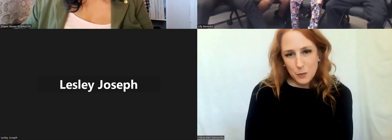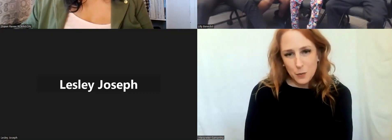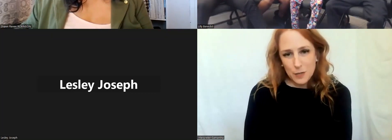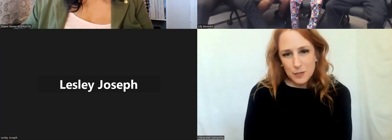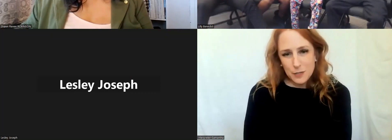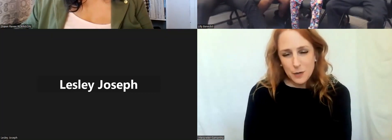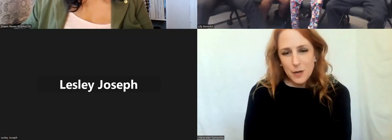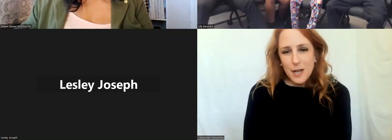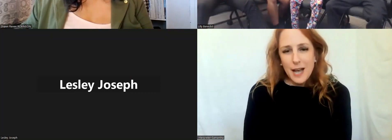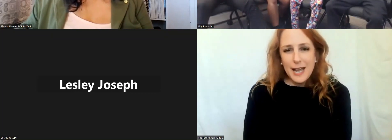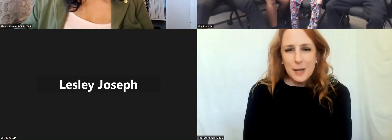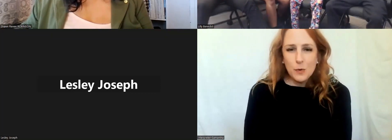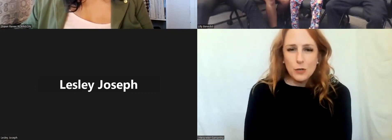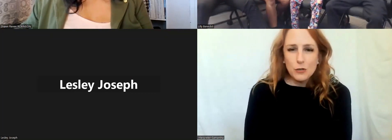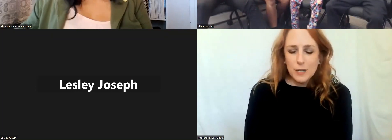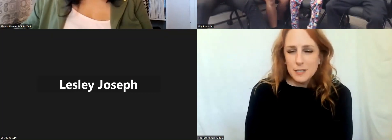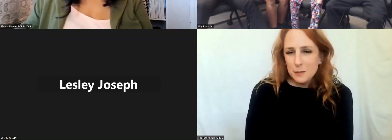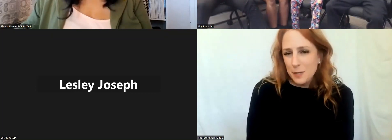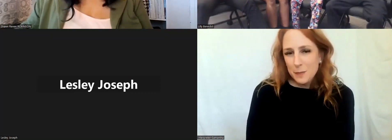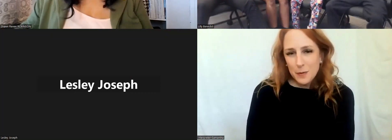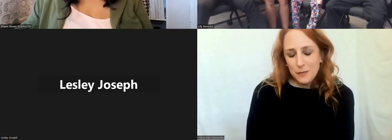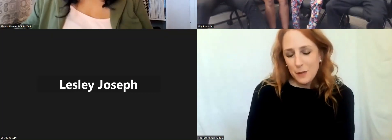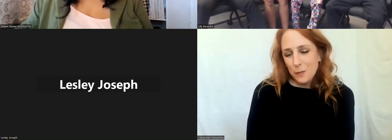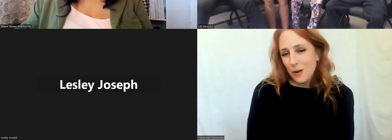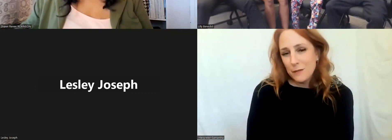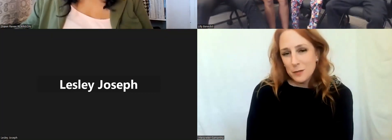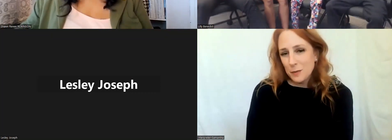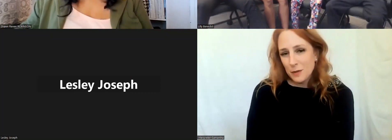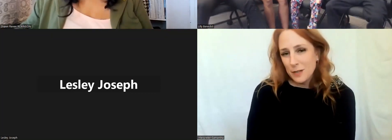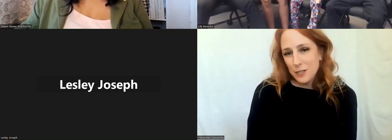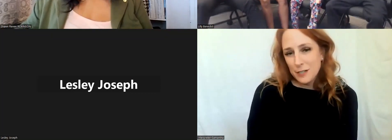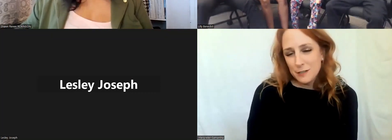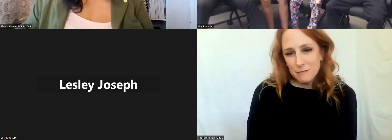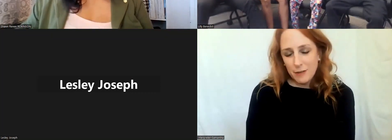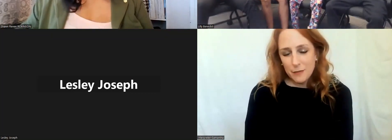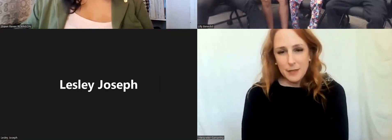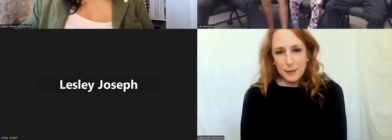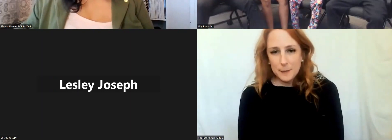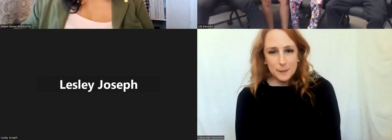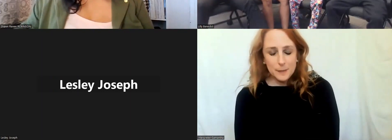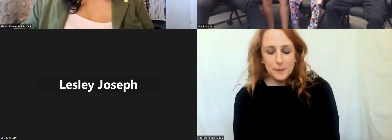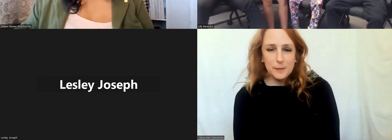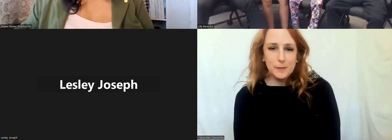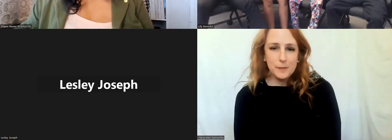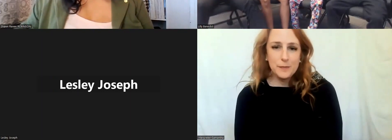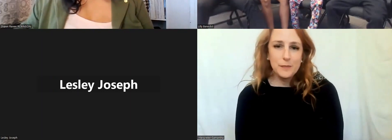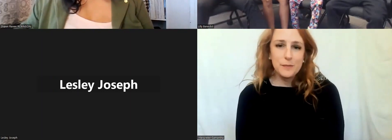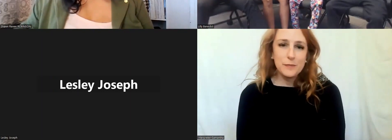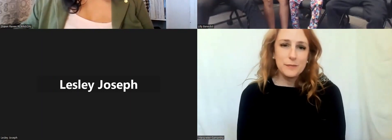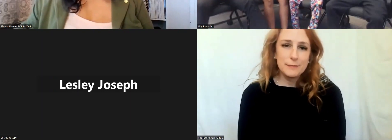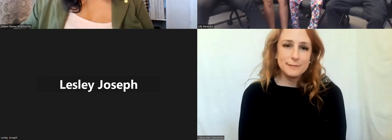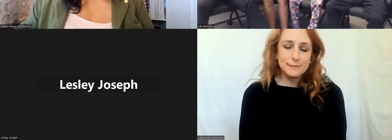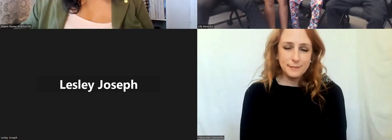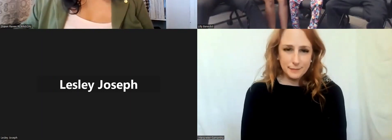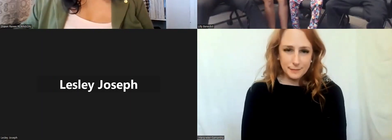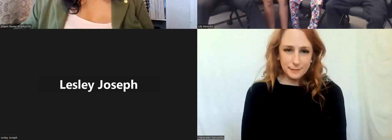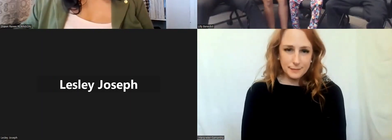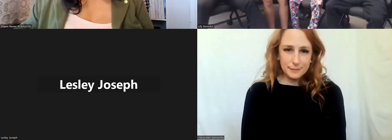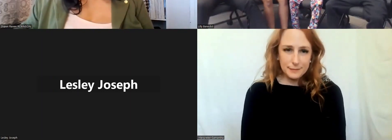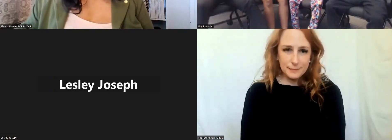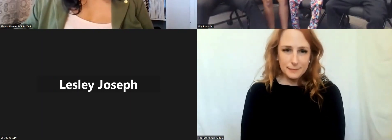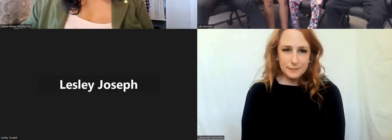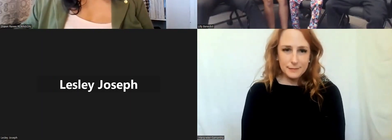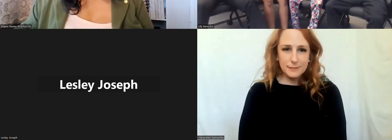at this school. And so I had more trust in people. I felt more comfortable. It changed everything. And